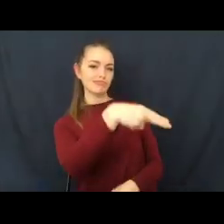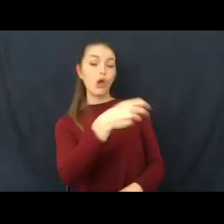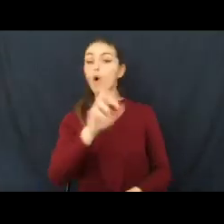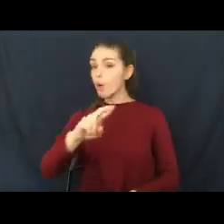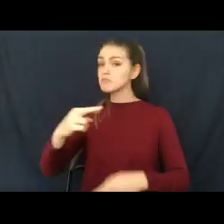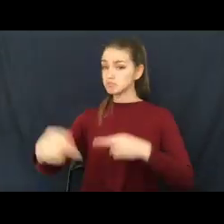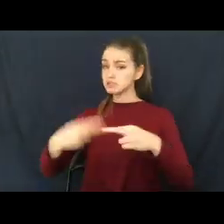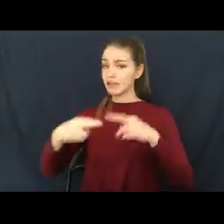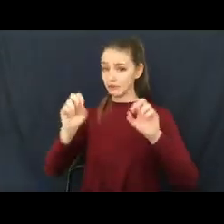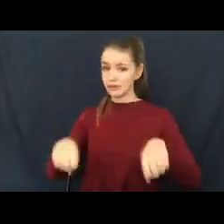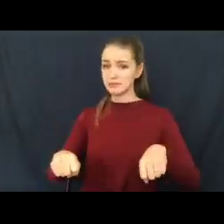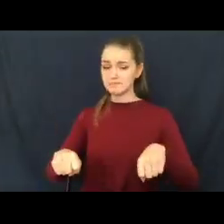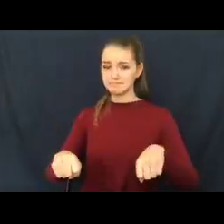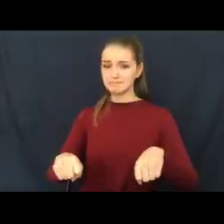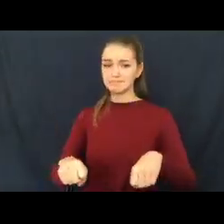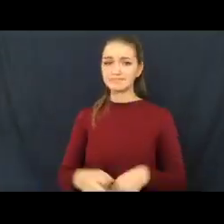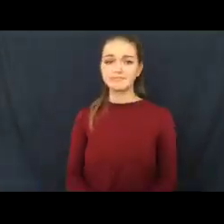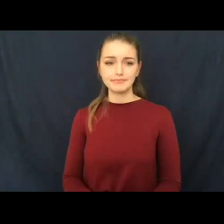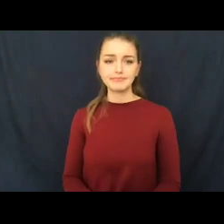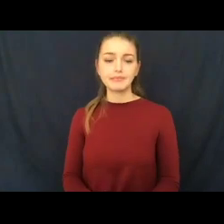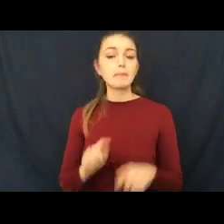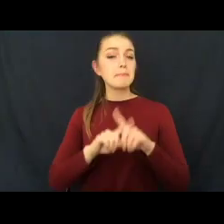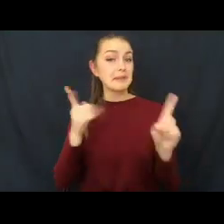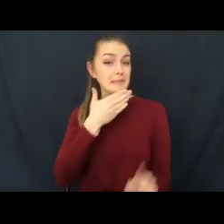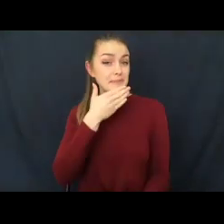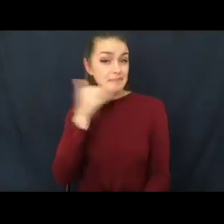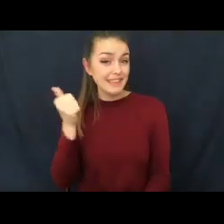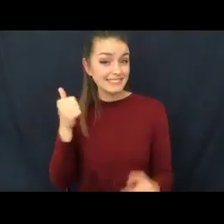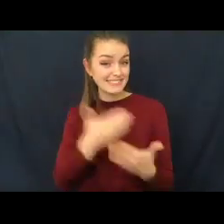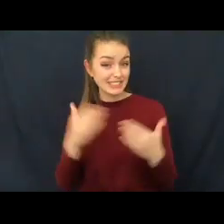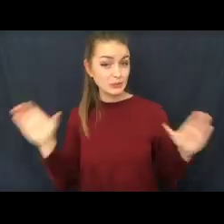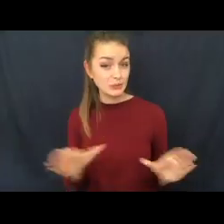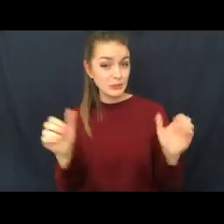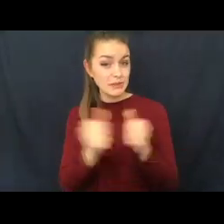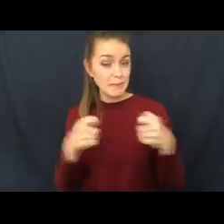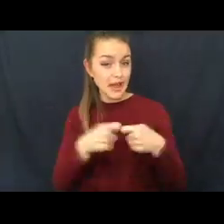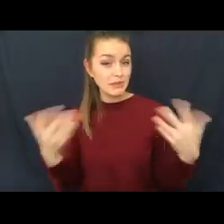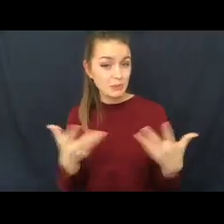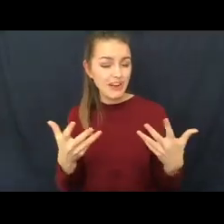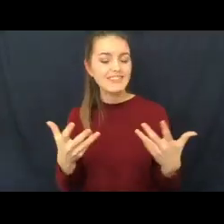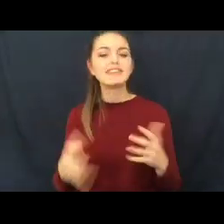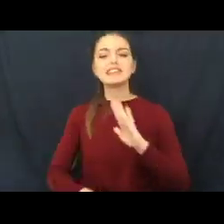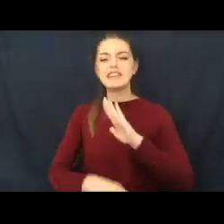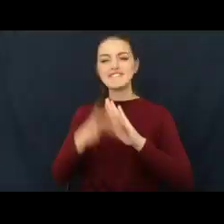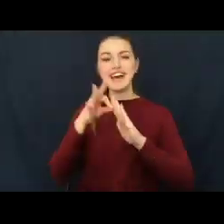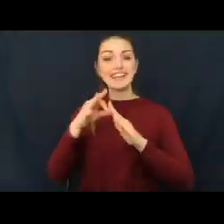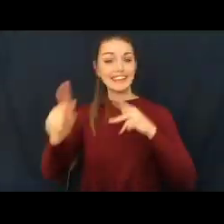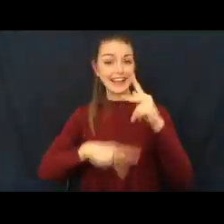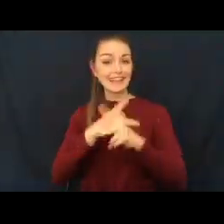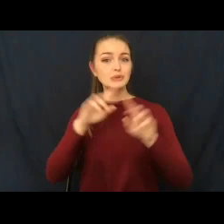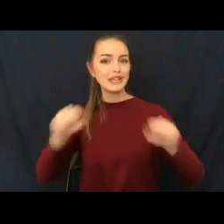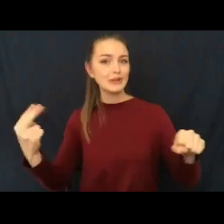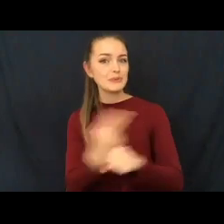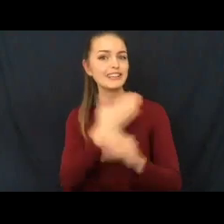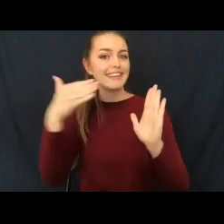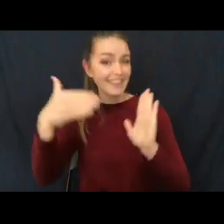them. But the best option for batteries are to find those reusable batteries, the ones that